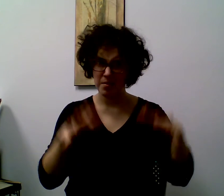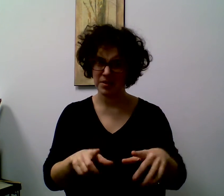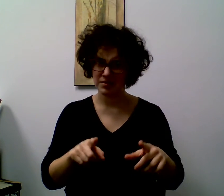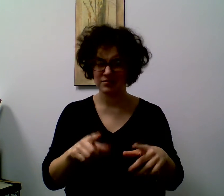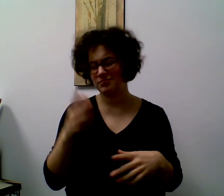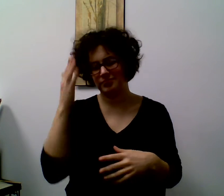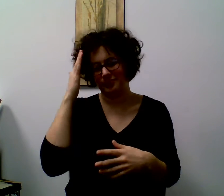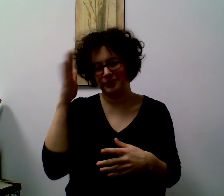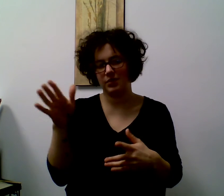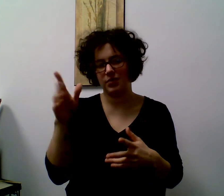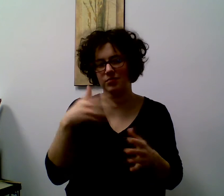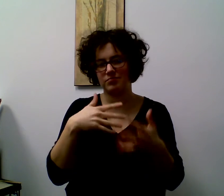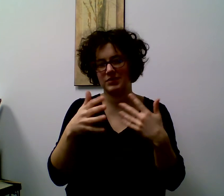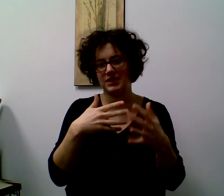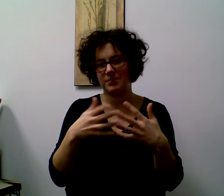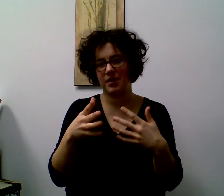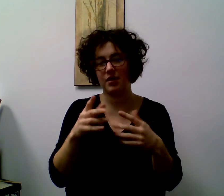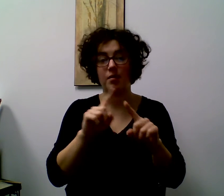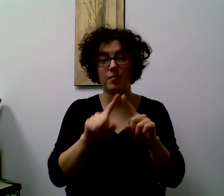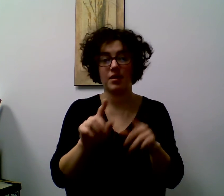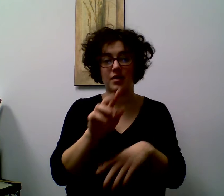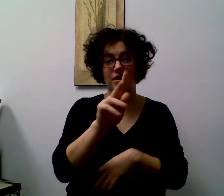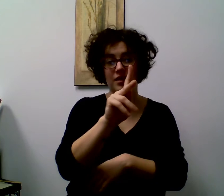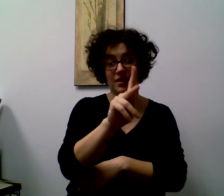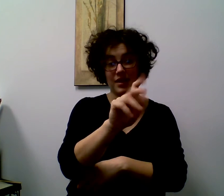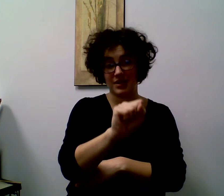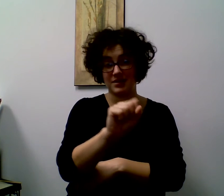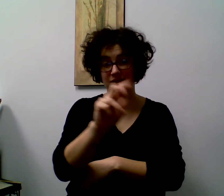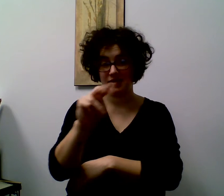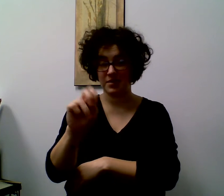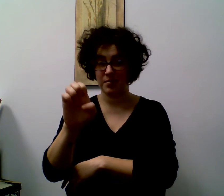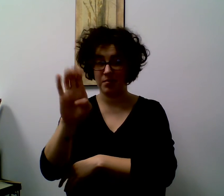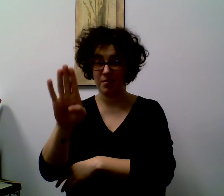for that reason, it should be remembered as one of the most consequential pieces of legislation in American history.